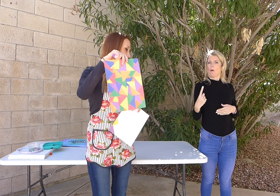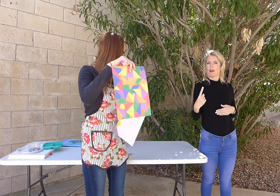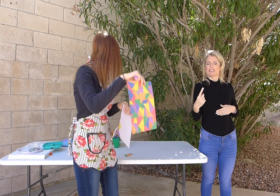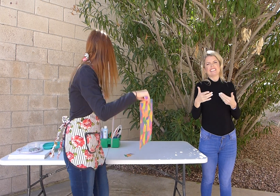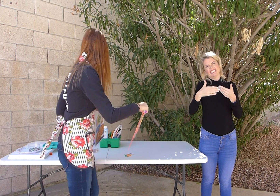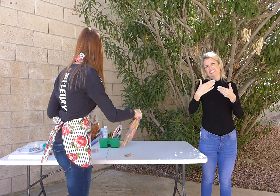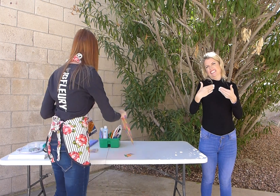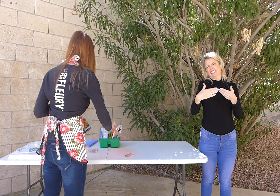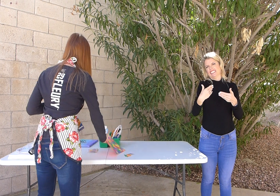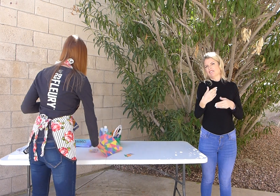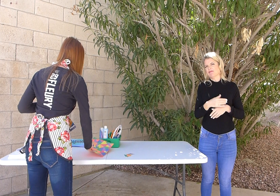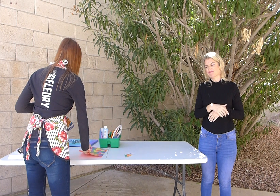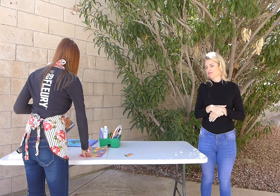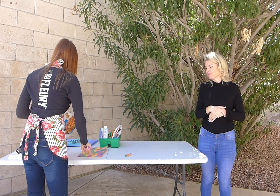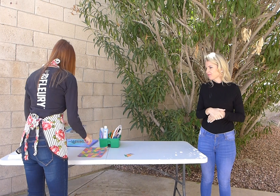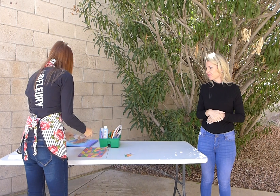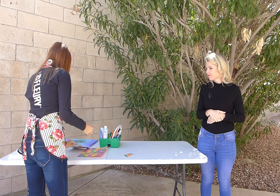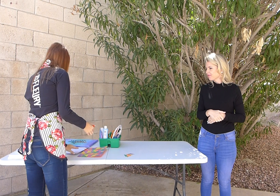Pretty easy.